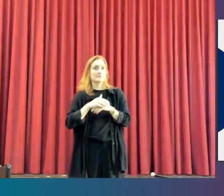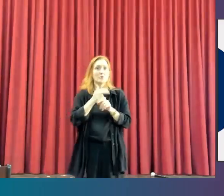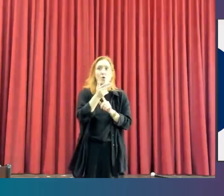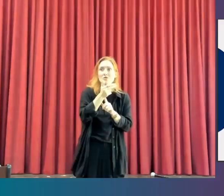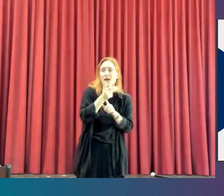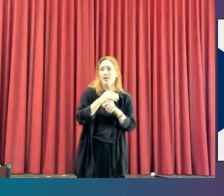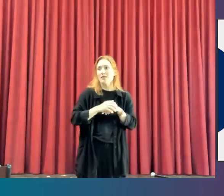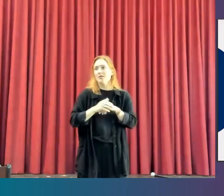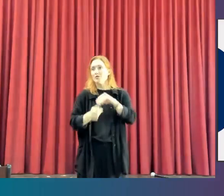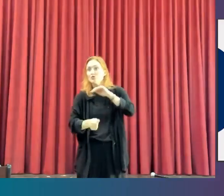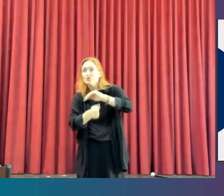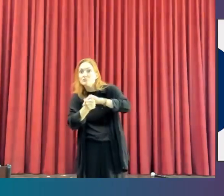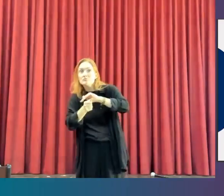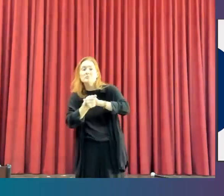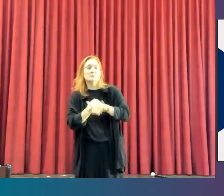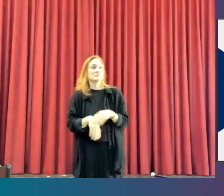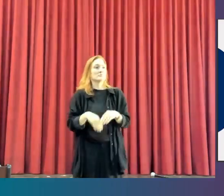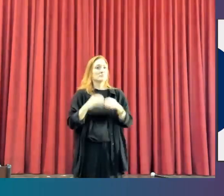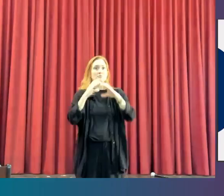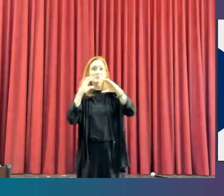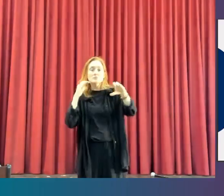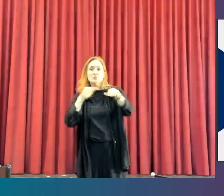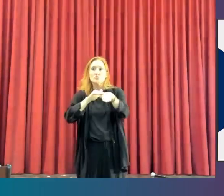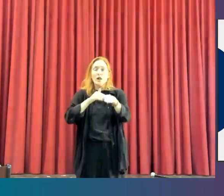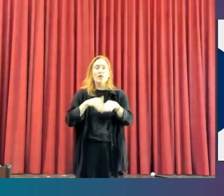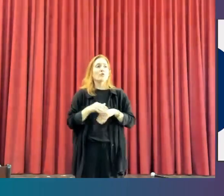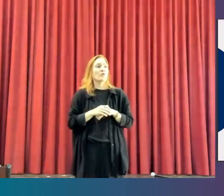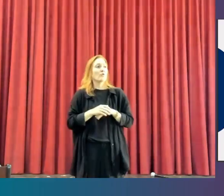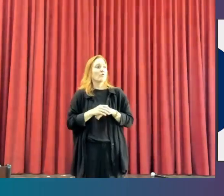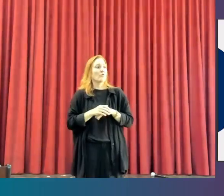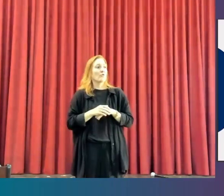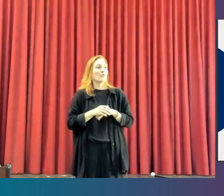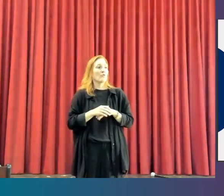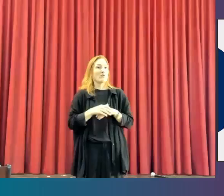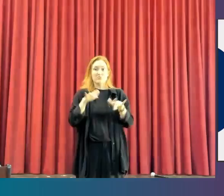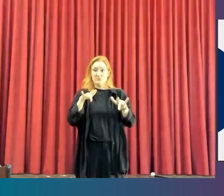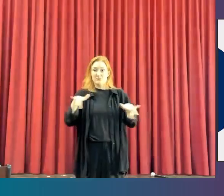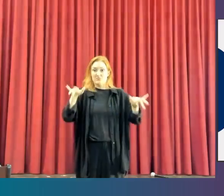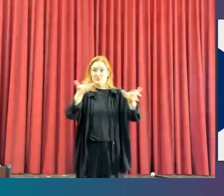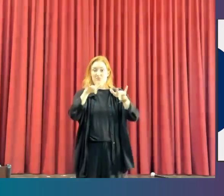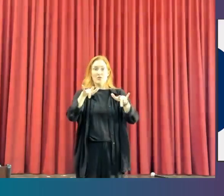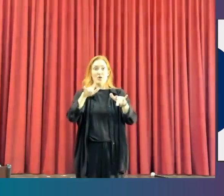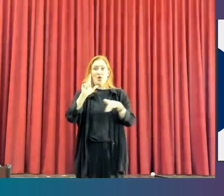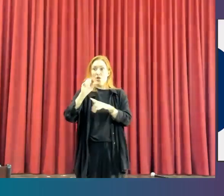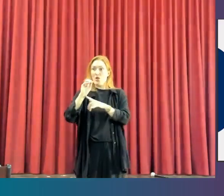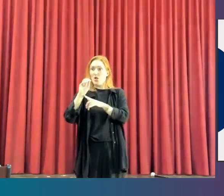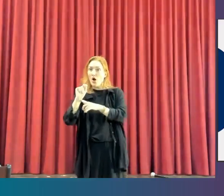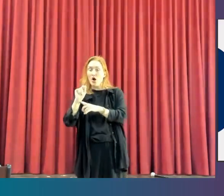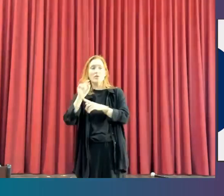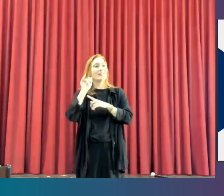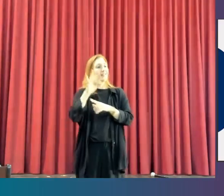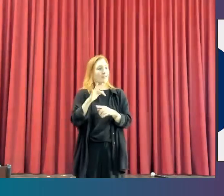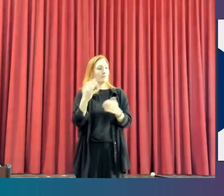transitional shelters, mobile home parks, and even vacant lots if they were being used for housing.